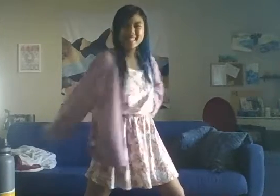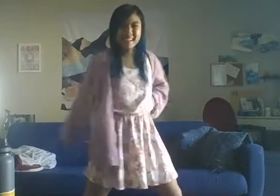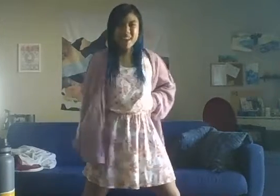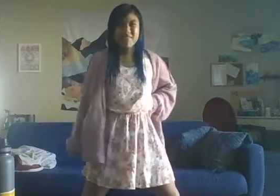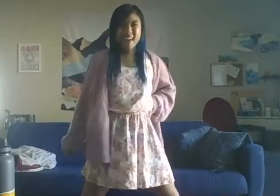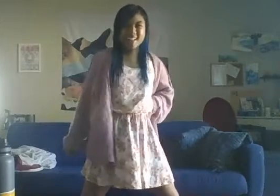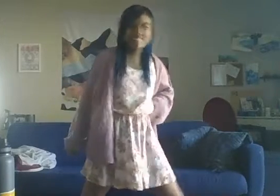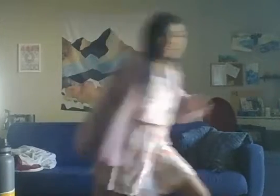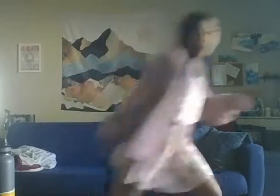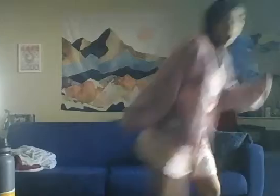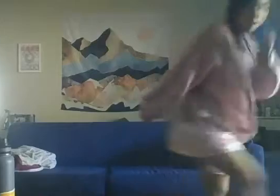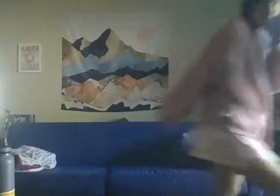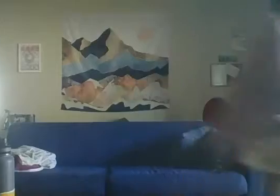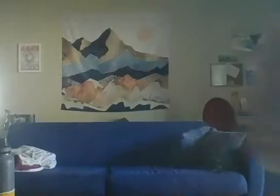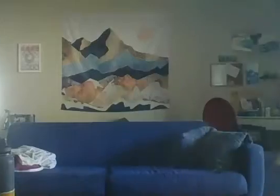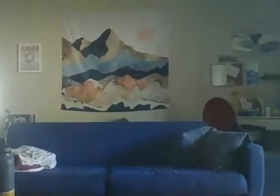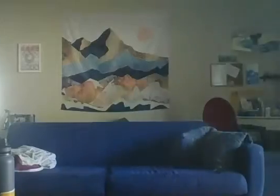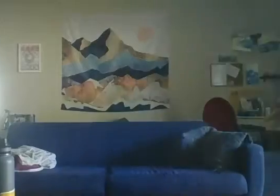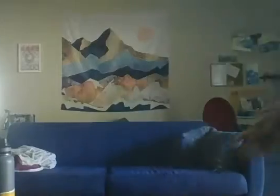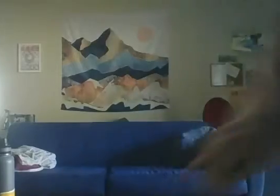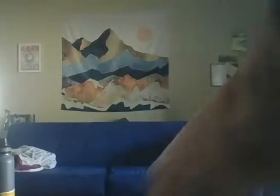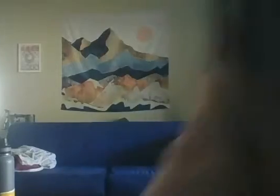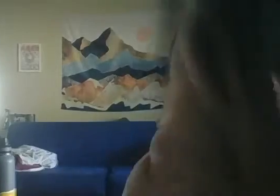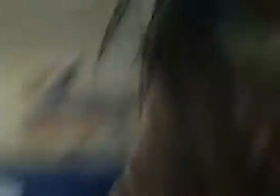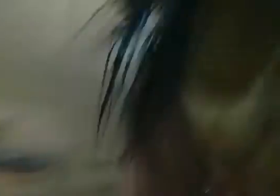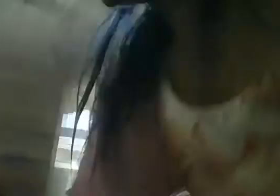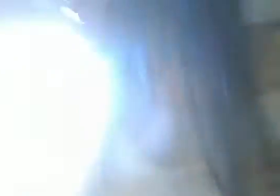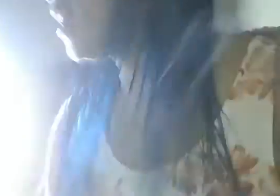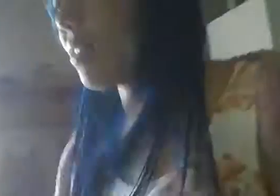my friends. All right, we're going to sit back down, and we're going to sing one song, and then we'll